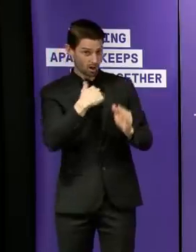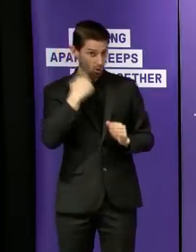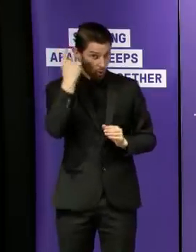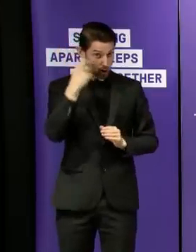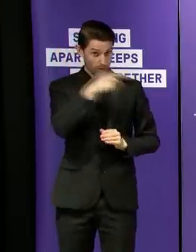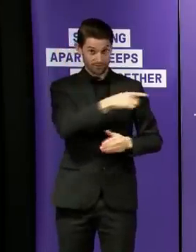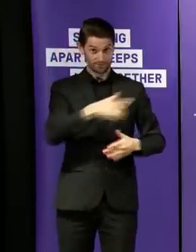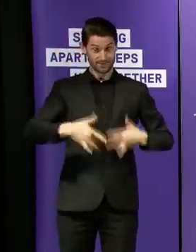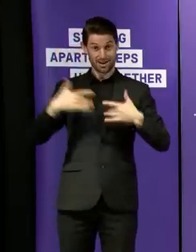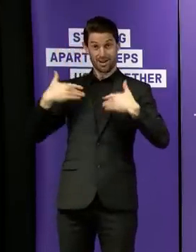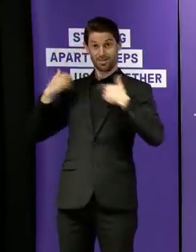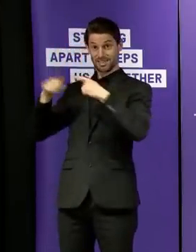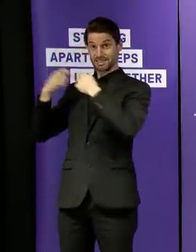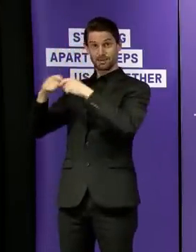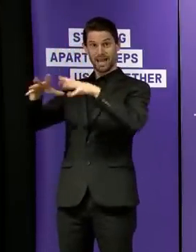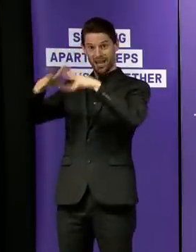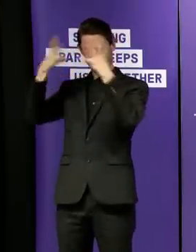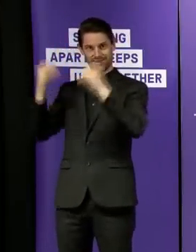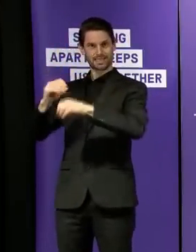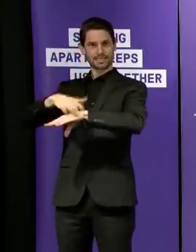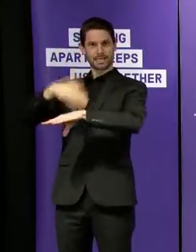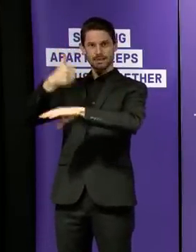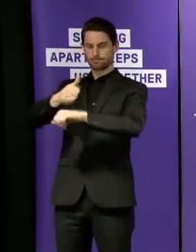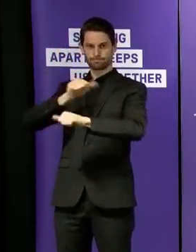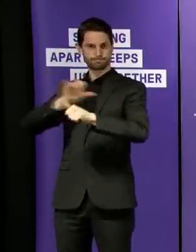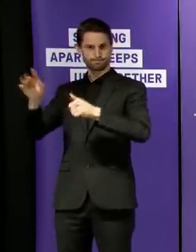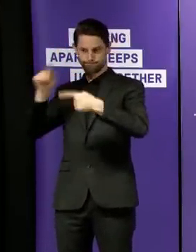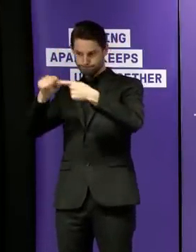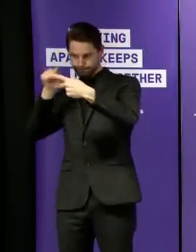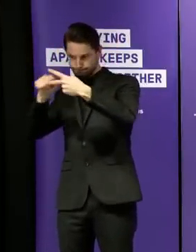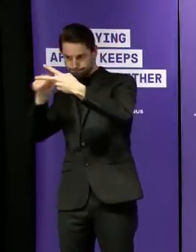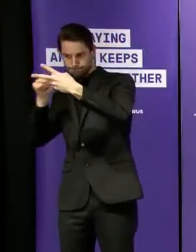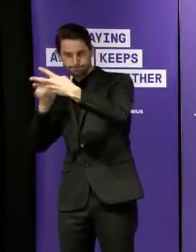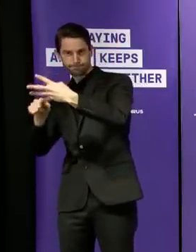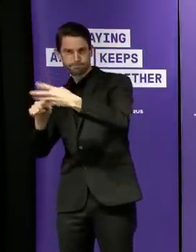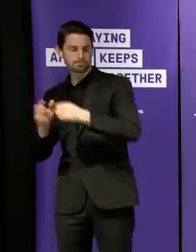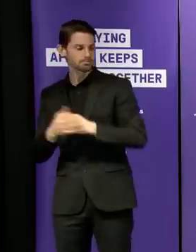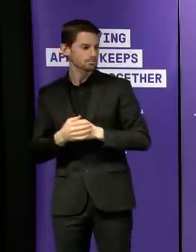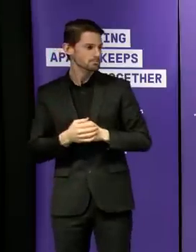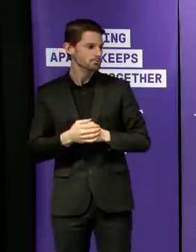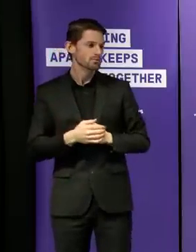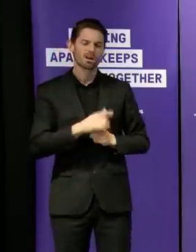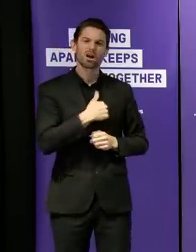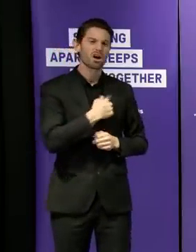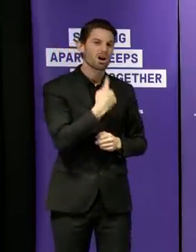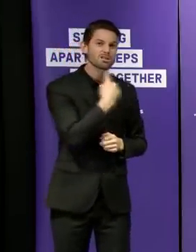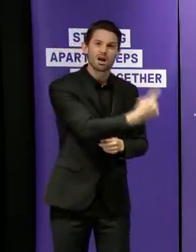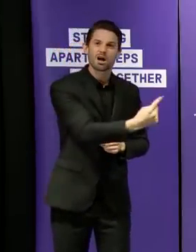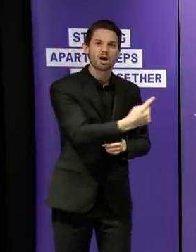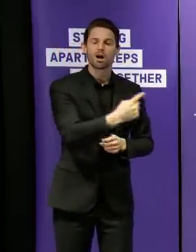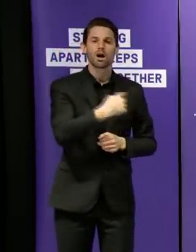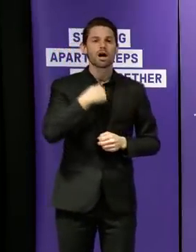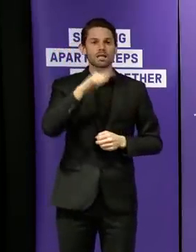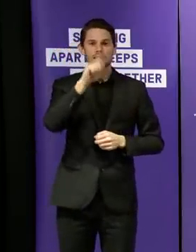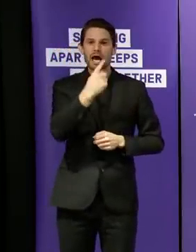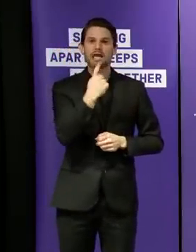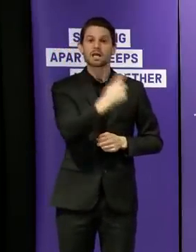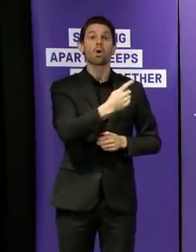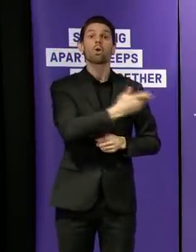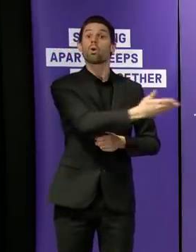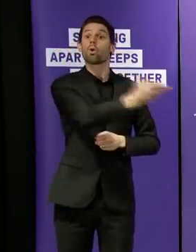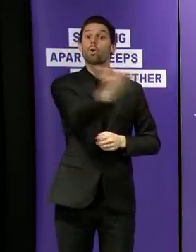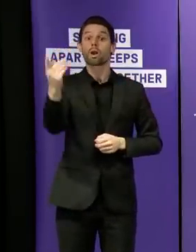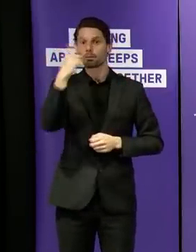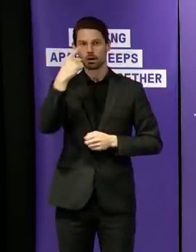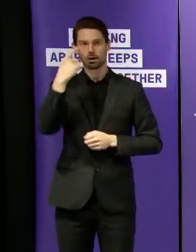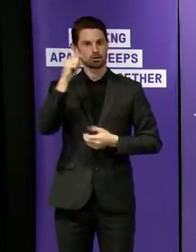of those things are top-notch and in place before we begin easing? Well, Samaya, I can't guarantee that every person in every setting wears their mask